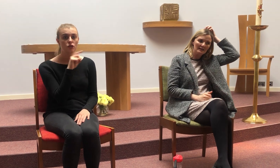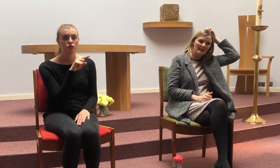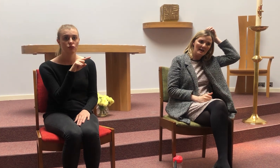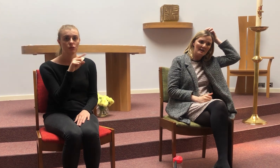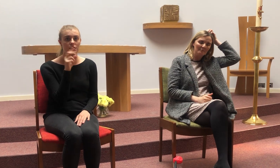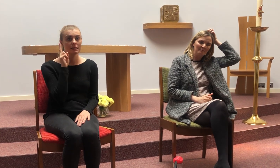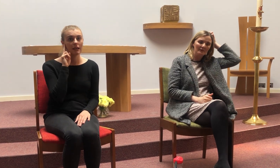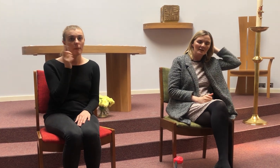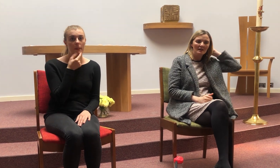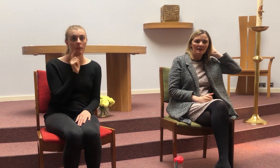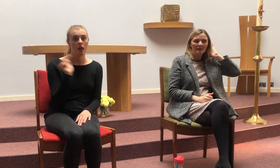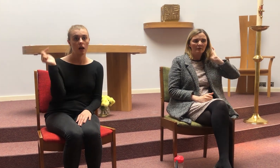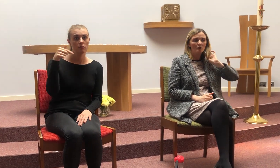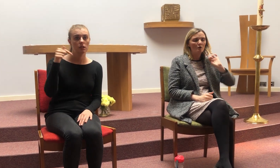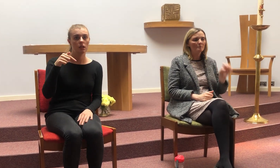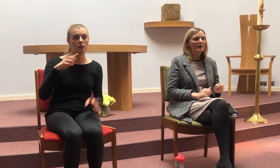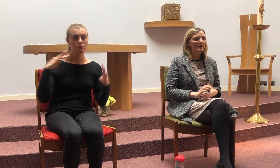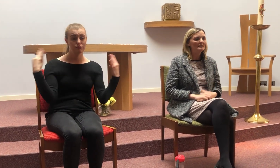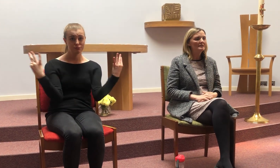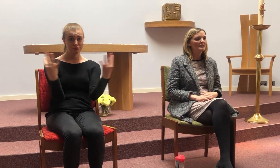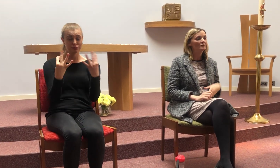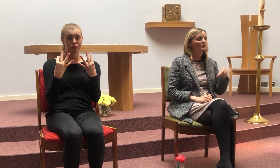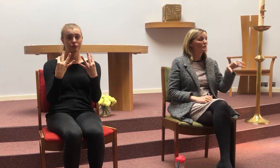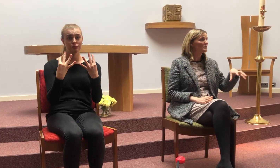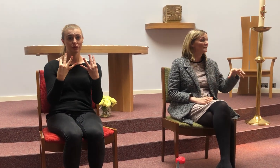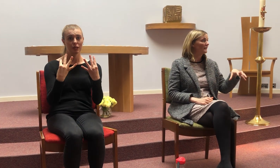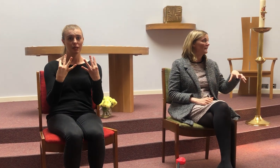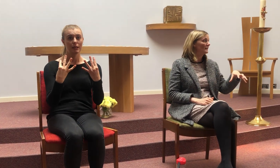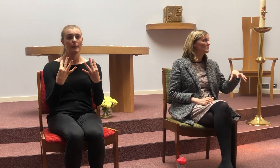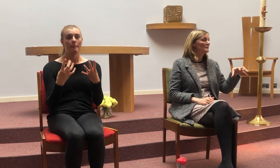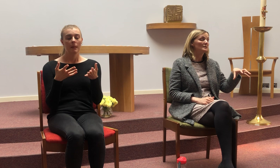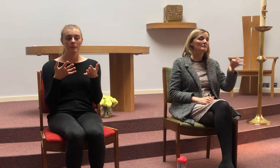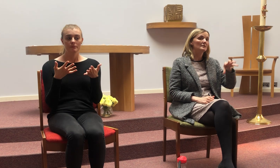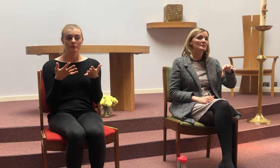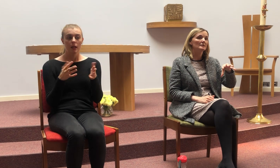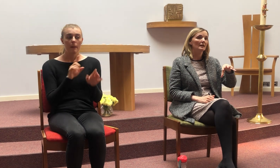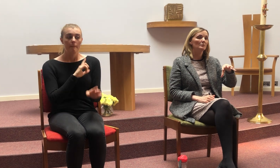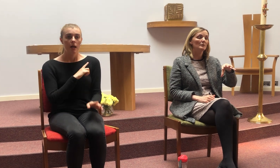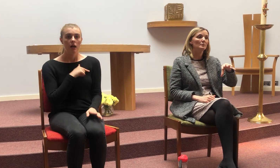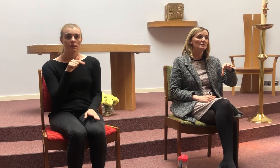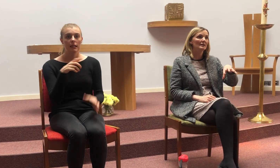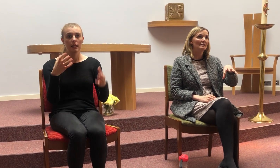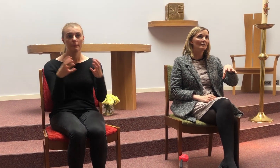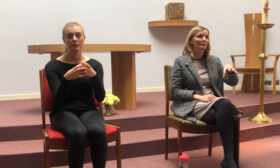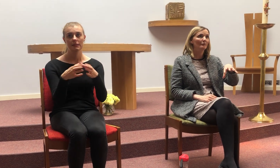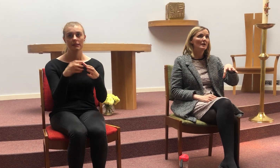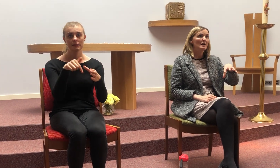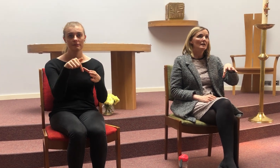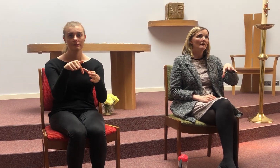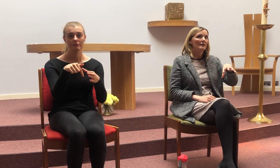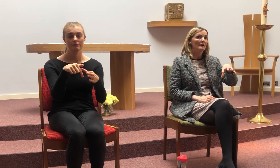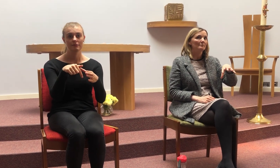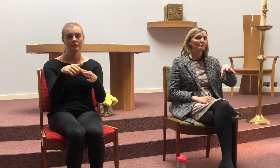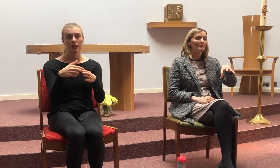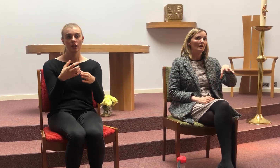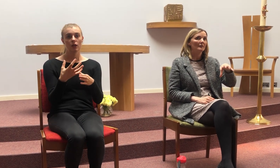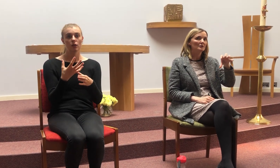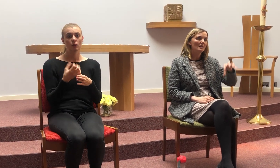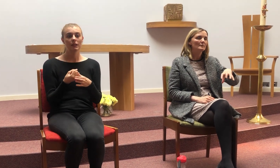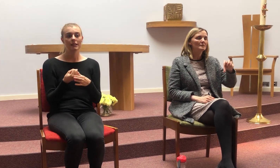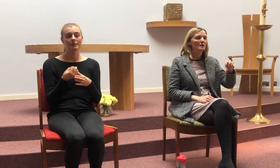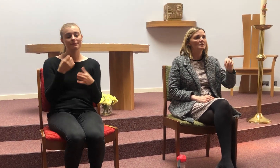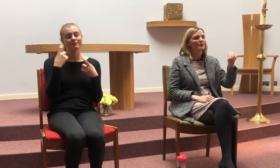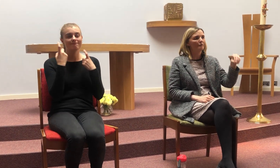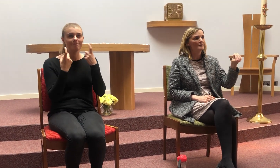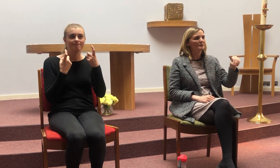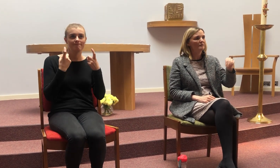meeting in the hub, and as a result of that then it was decided that we would have, at the